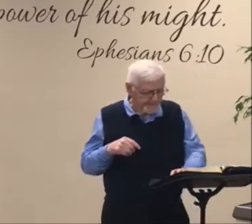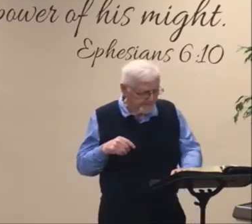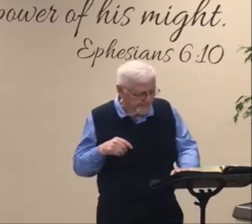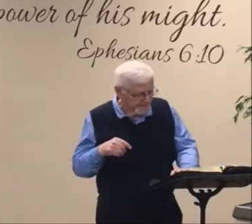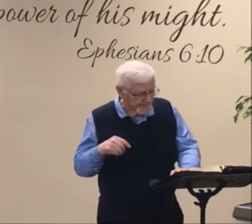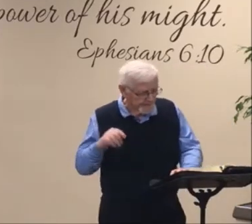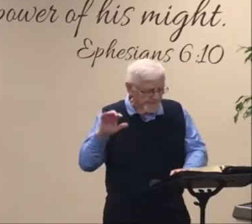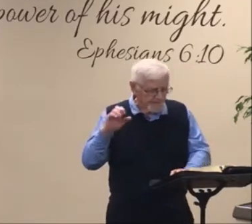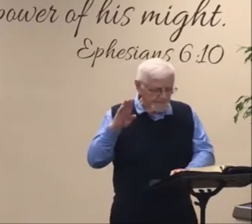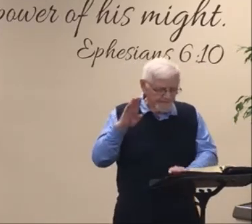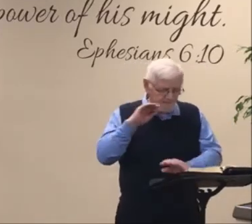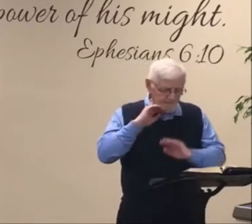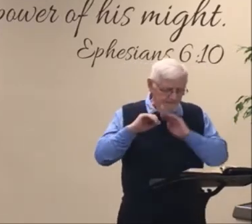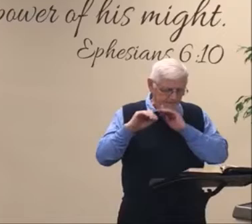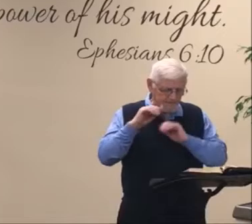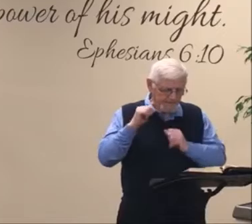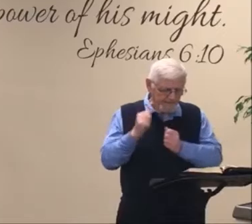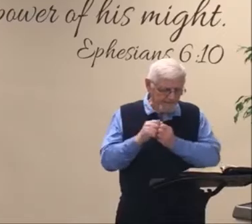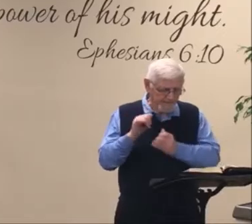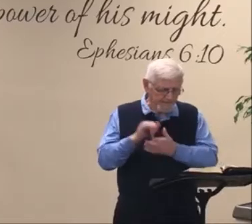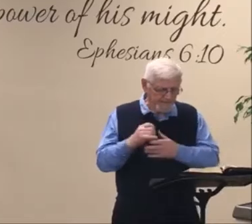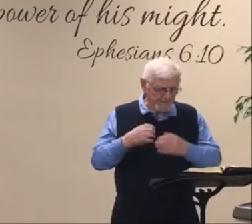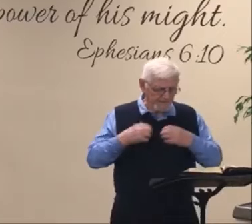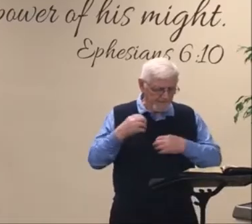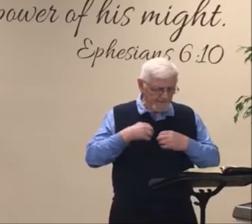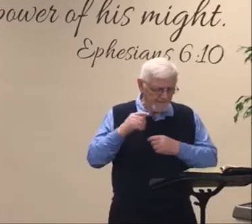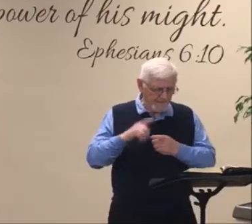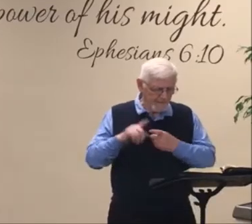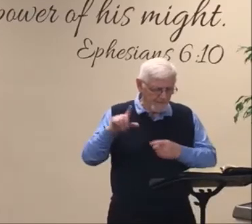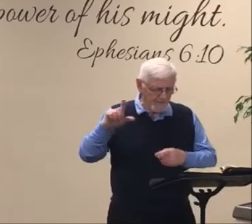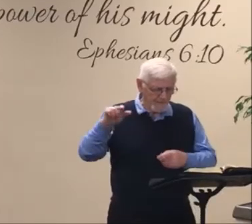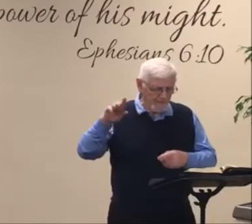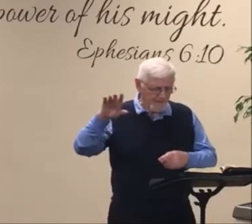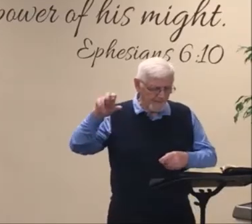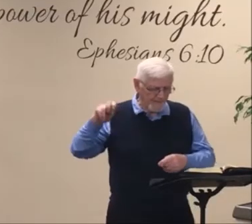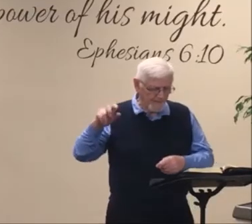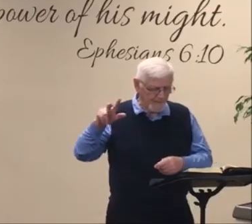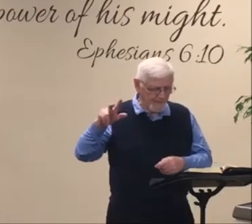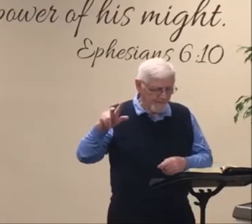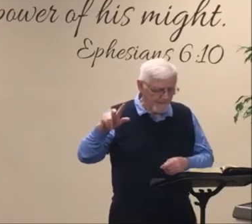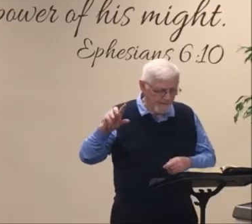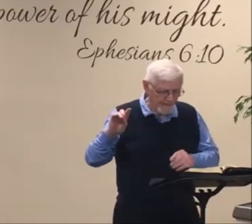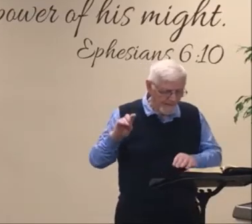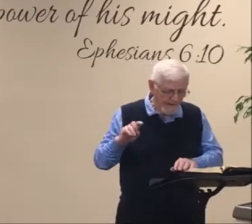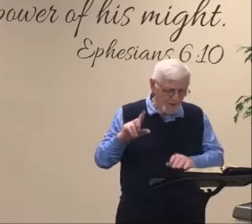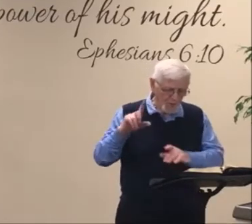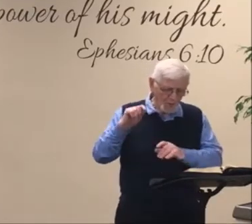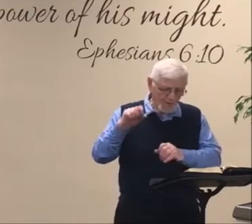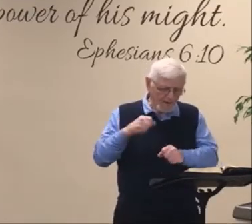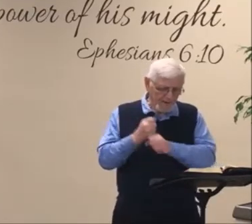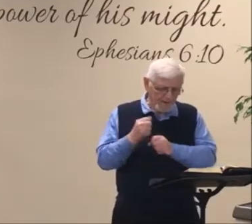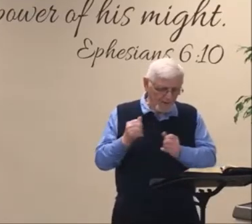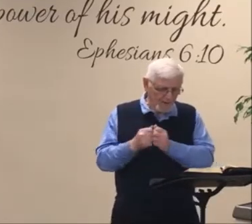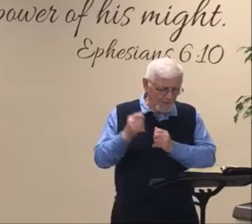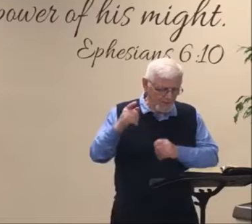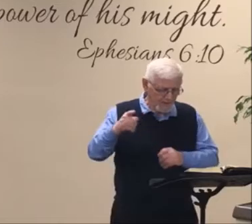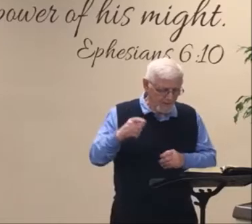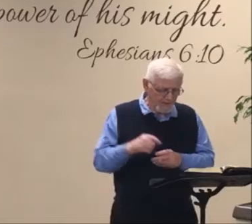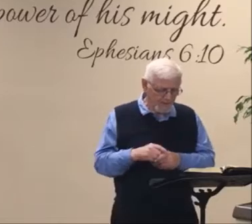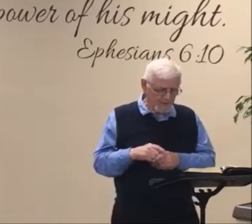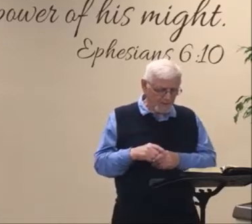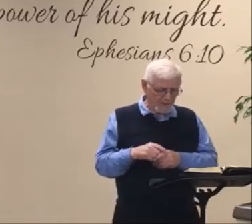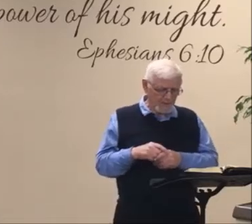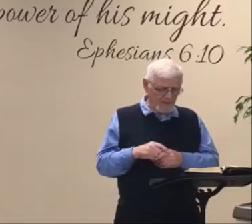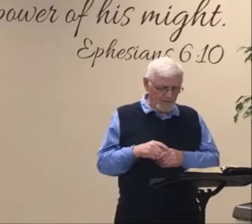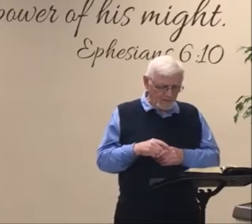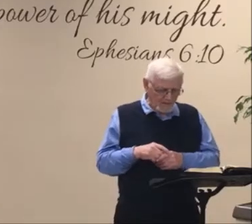it. And he's complaining to Laban in verse 38. He says, this 20 years have I been with thee. The ewes, thy ewes and